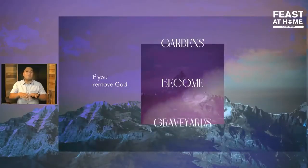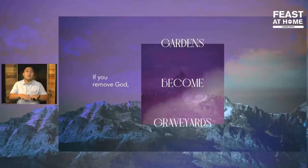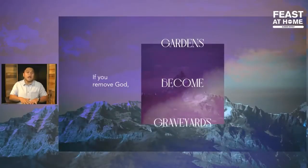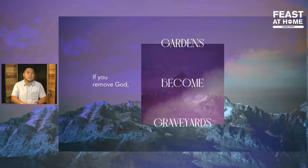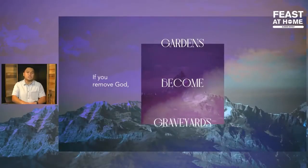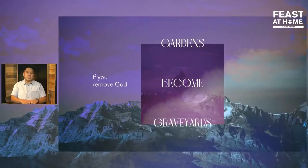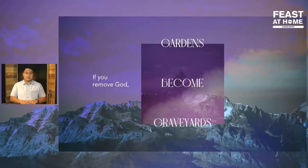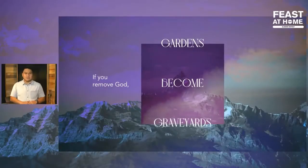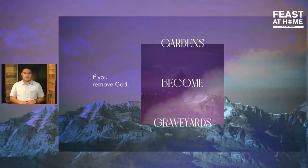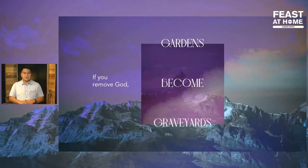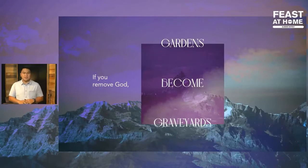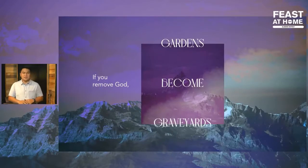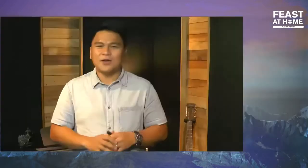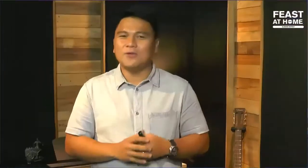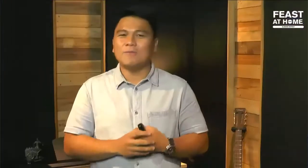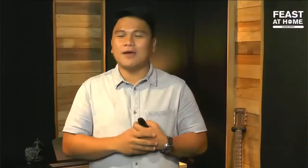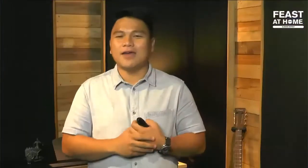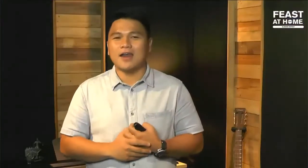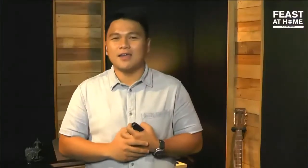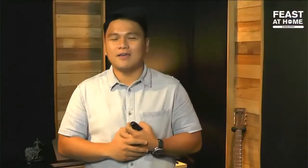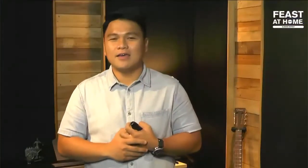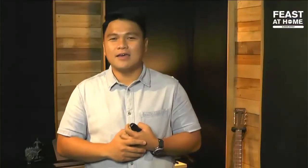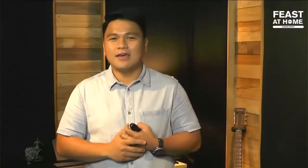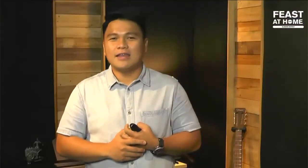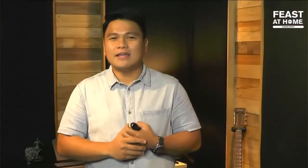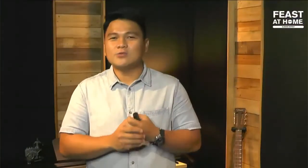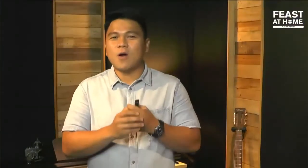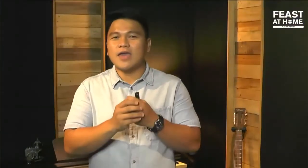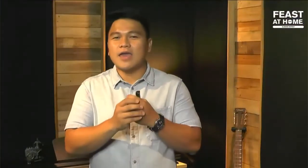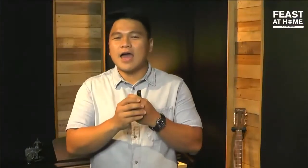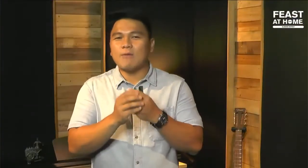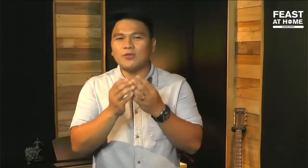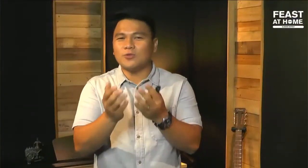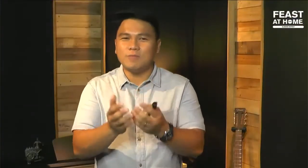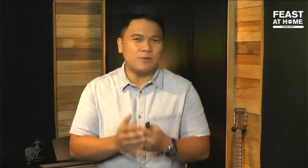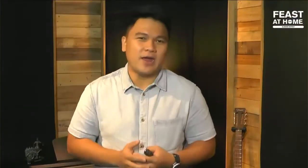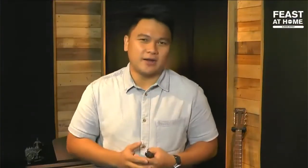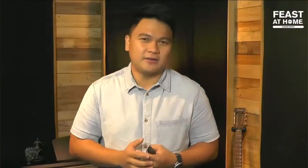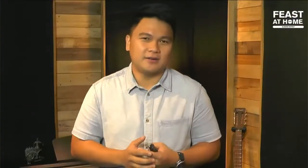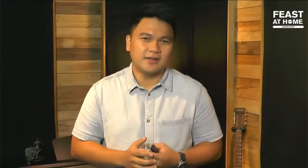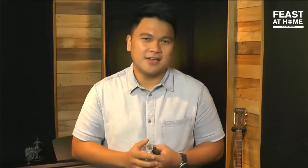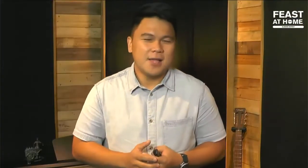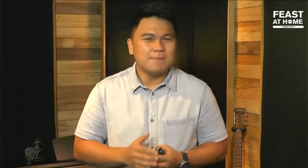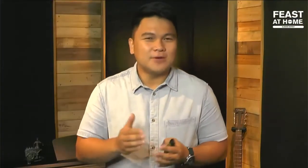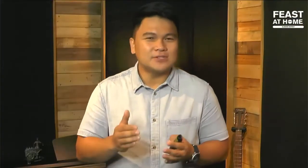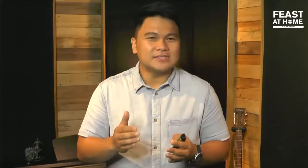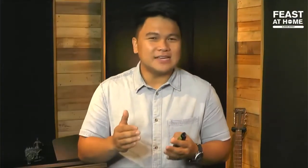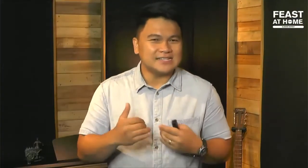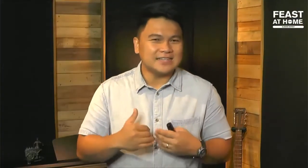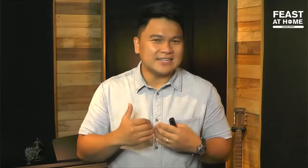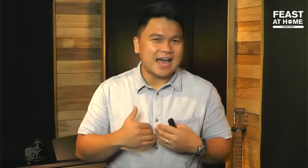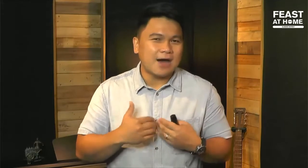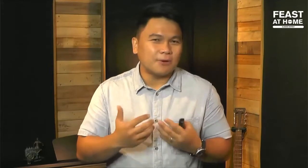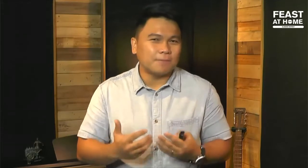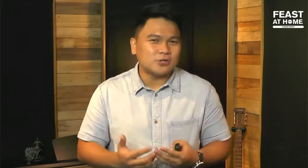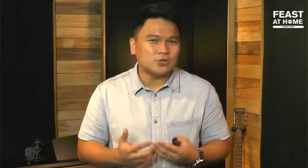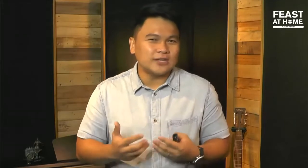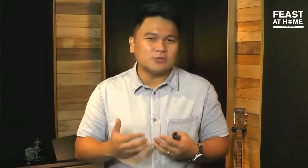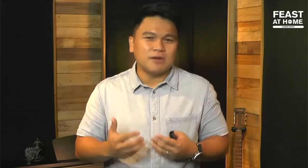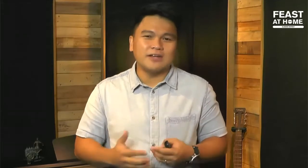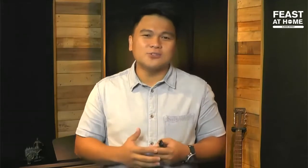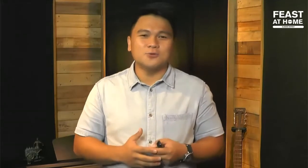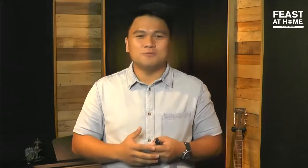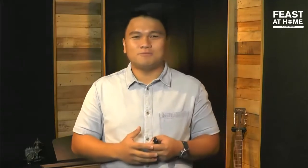of bloodshed. Ganun ang mangyayari. That's why I want you to beware. Because isn't this our